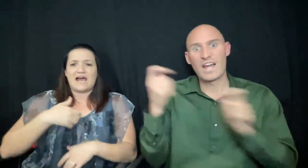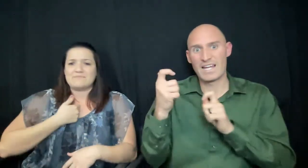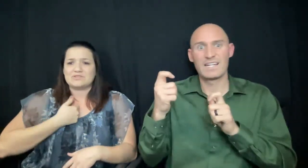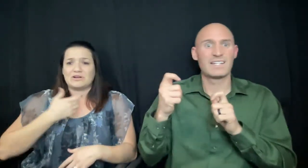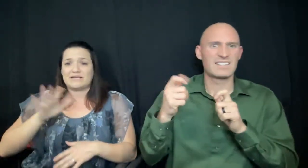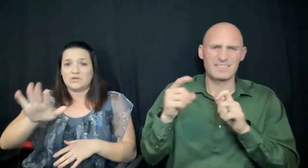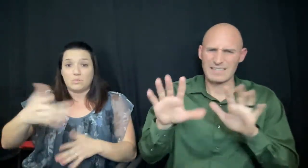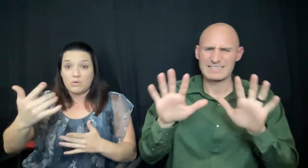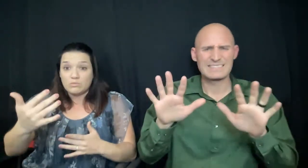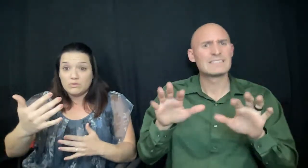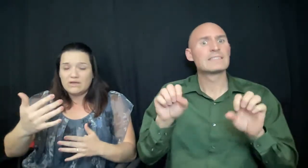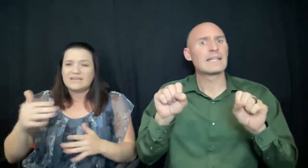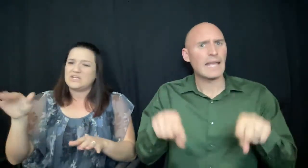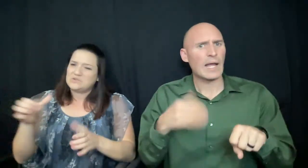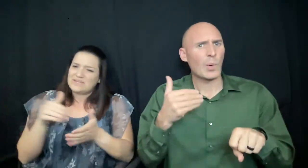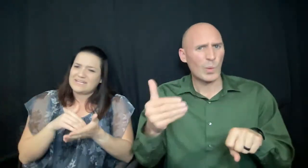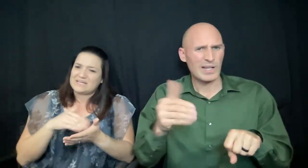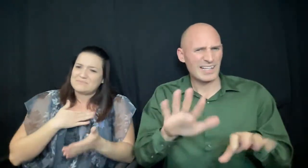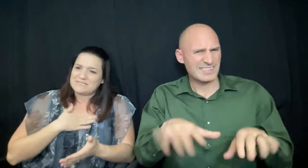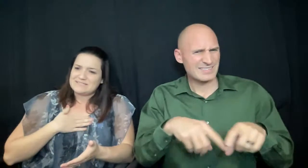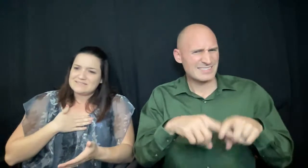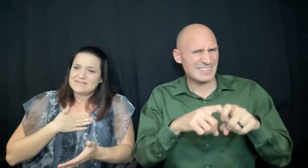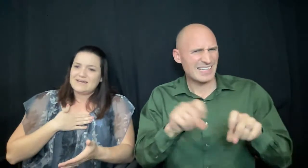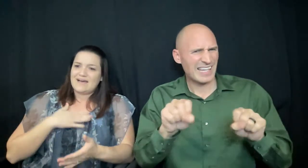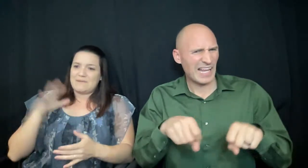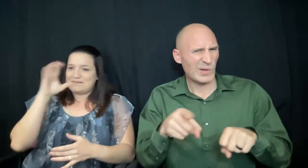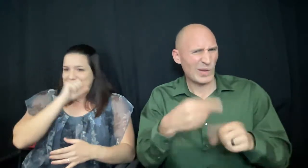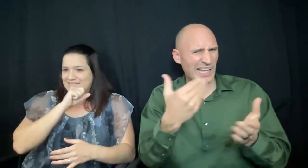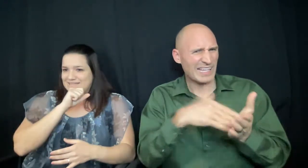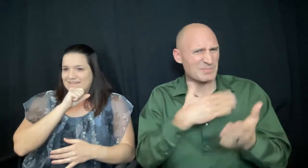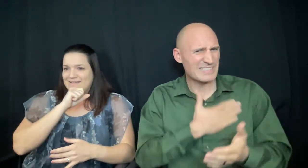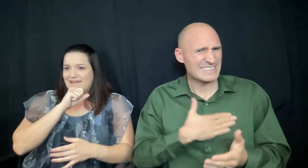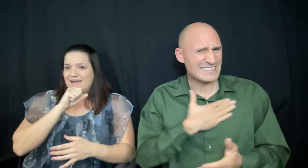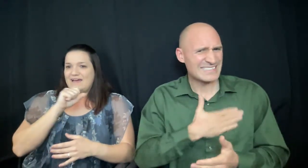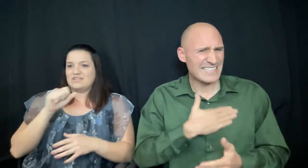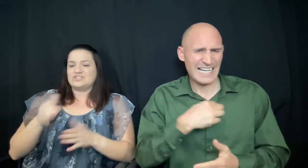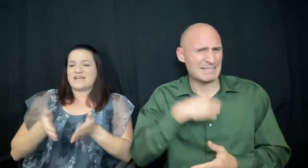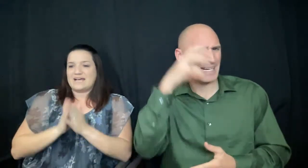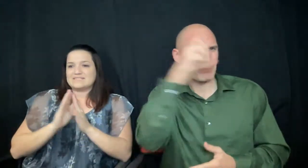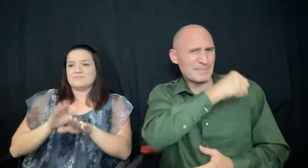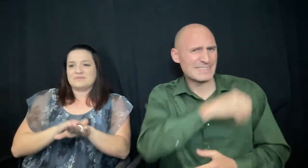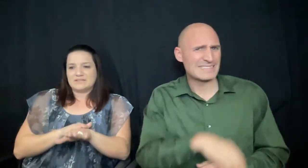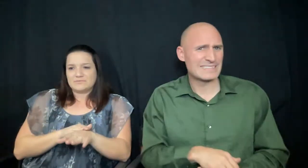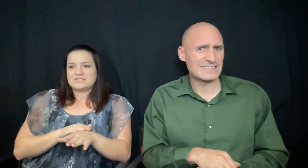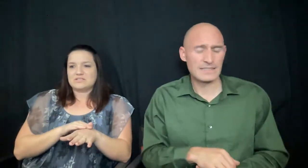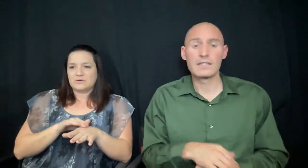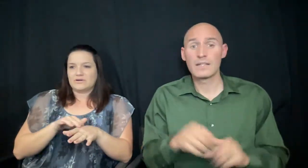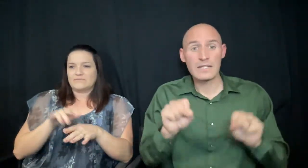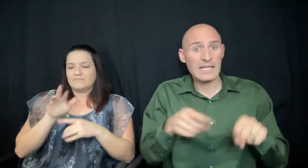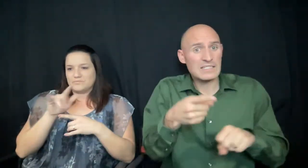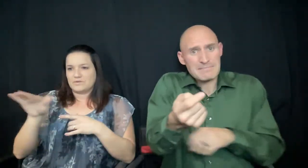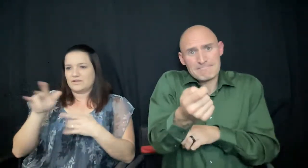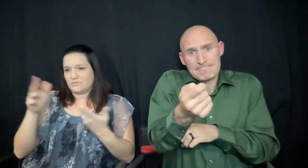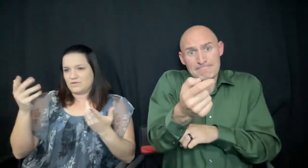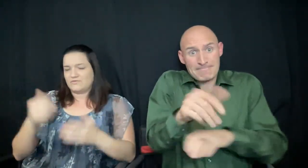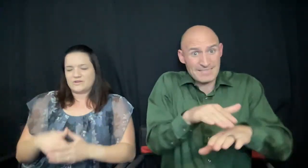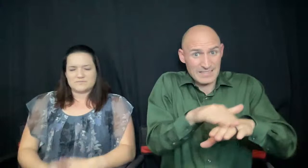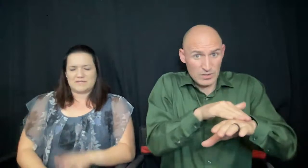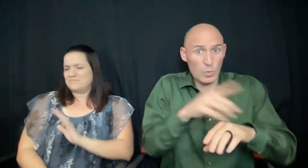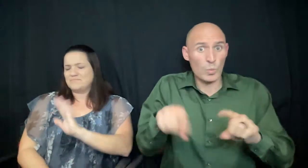I'm sorry, can you do that again, please? I missed it. And then just ask them to be a little bit slower when they're fingerspelling. There's